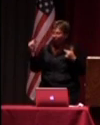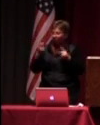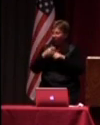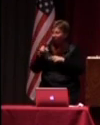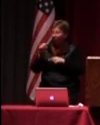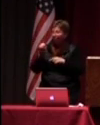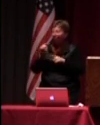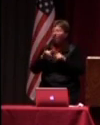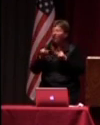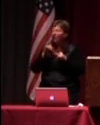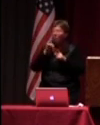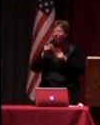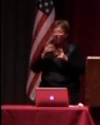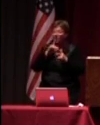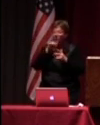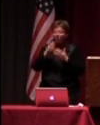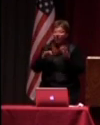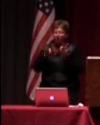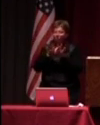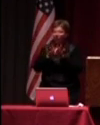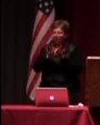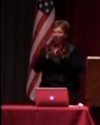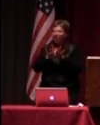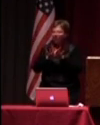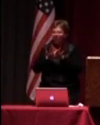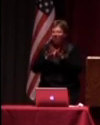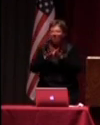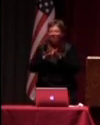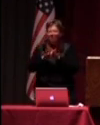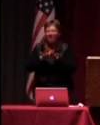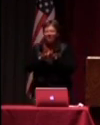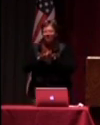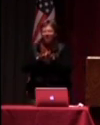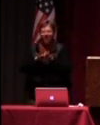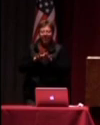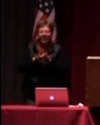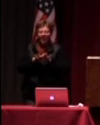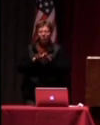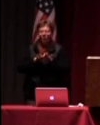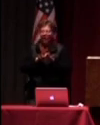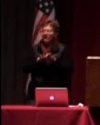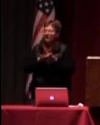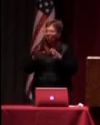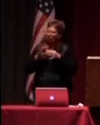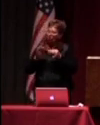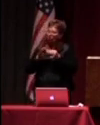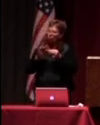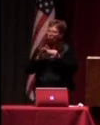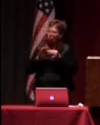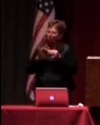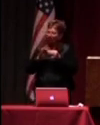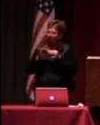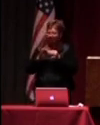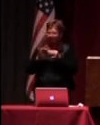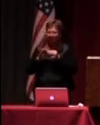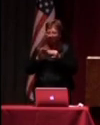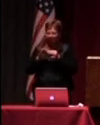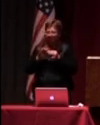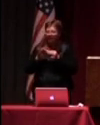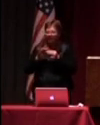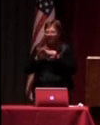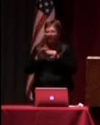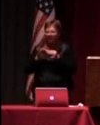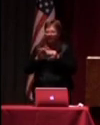but what really mattered most was the crown of laurels that classical antiquity had bestowed upon its most brilliant victors, on the doers of